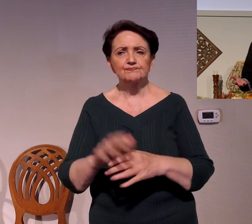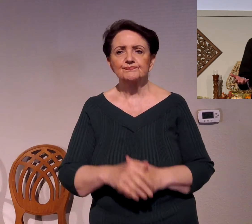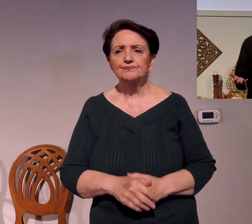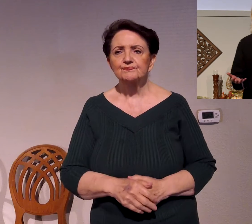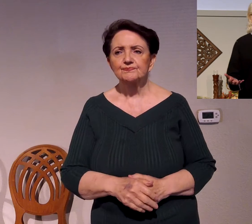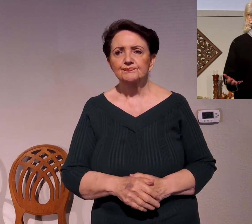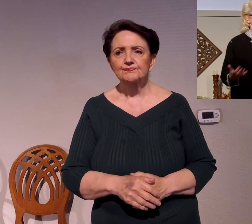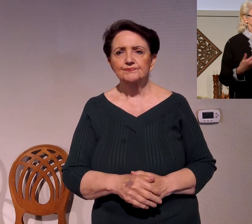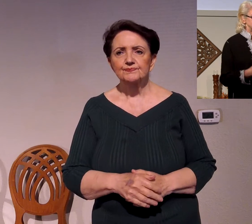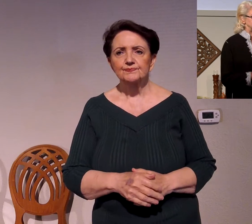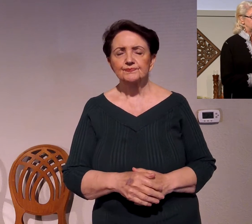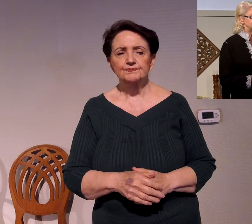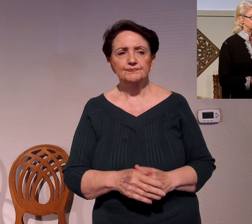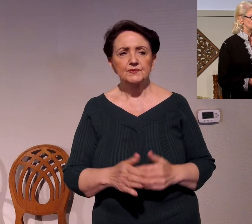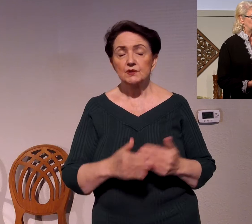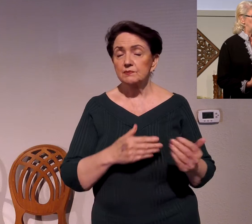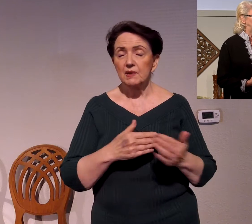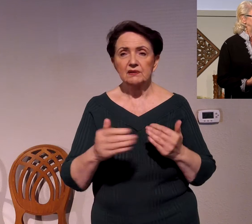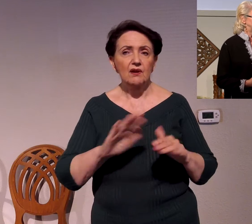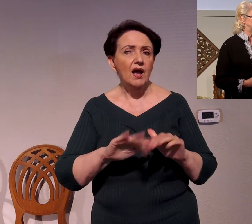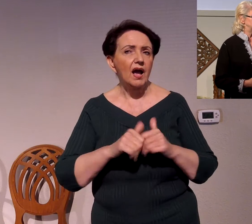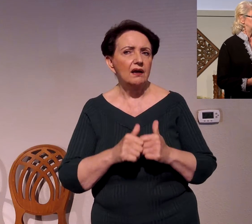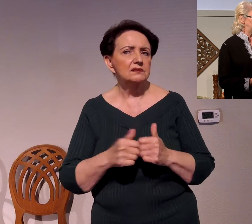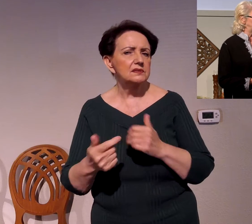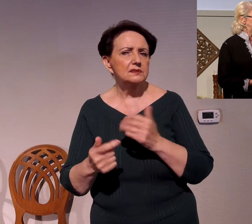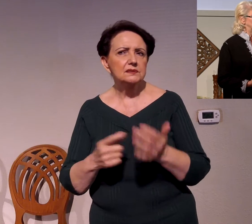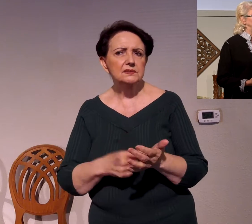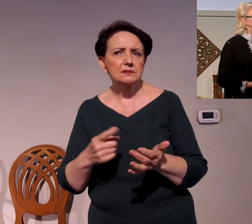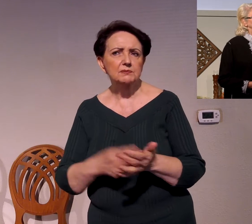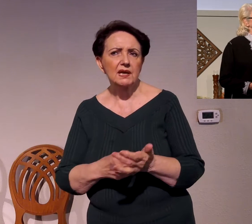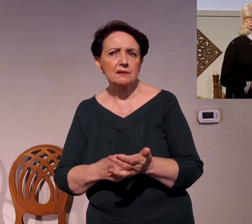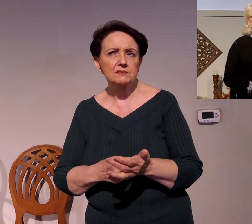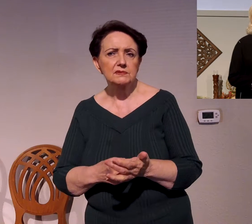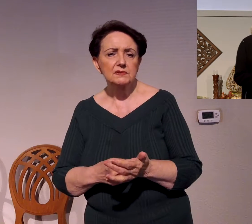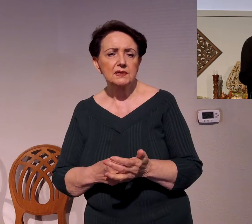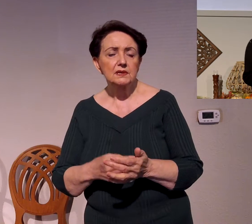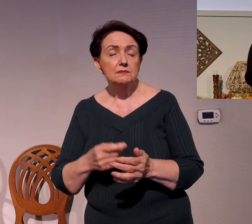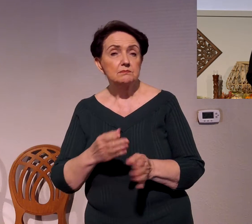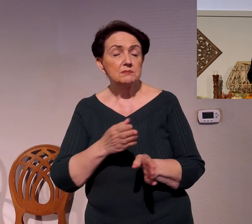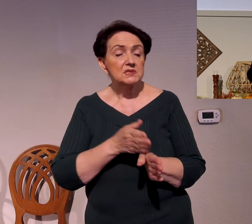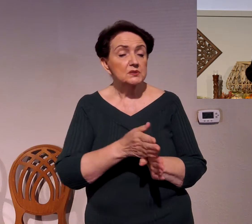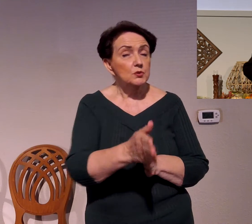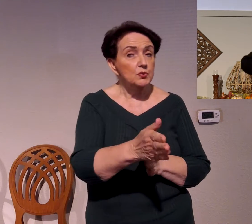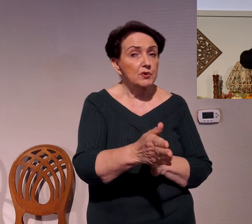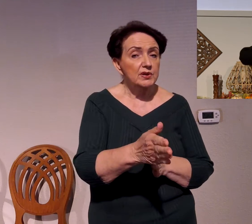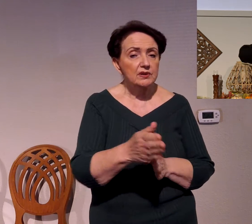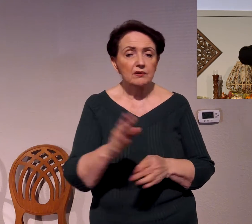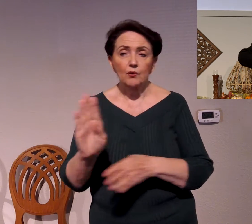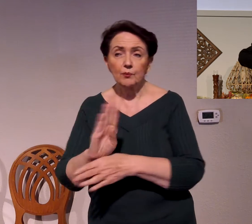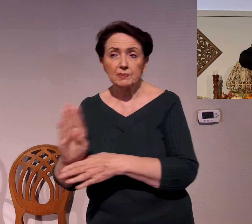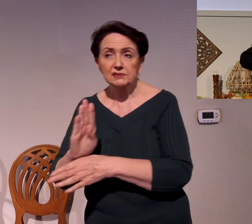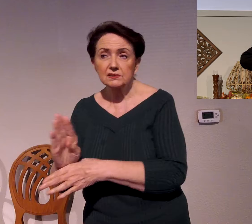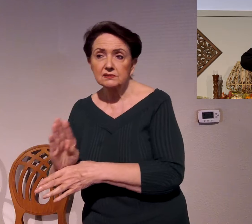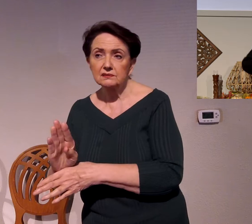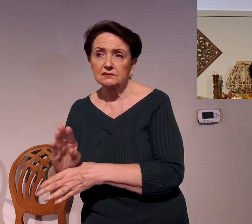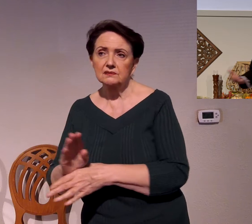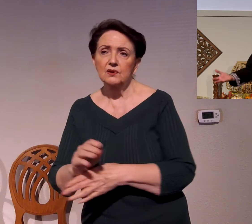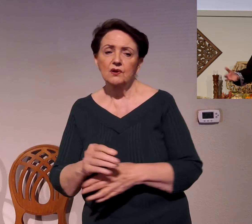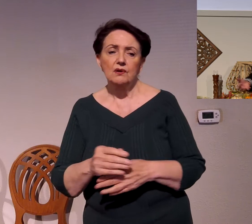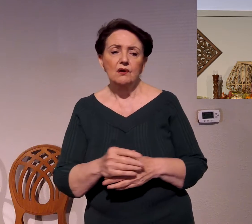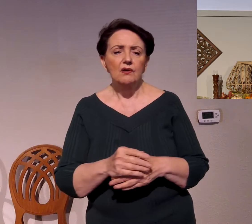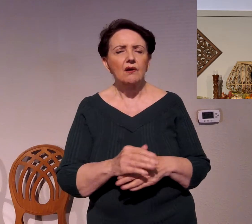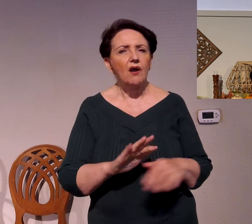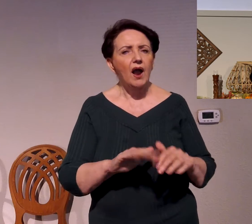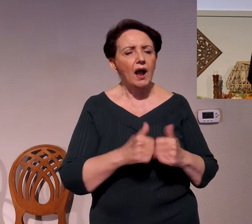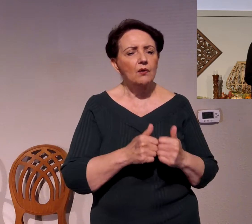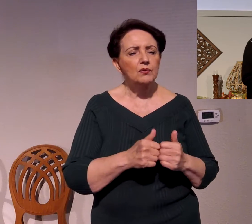However that is. And sometimes it's a call into a new career or a business or a way of